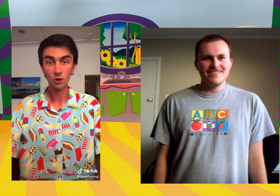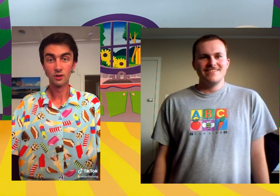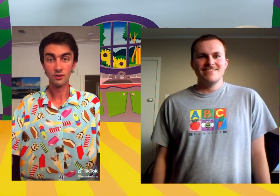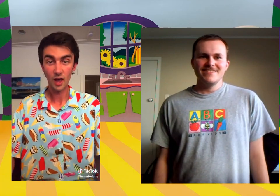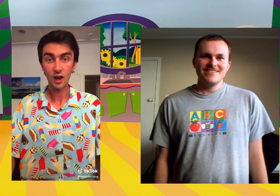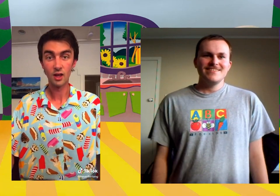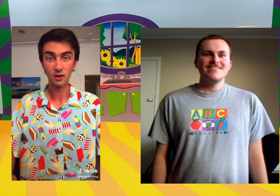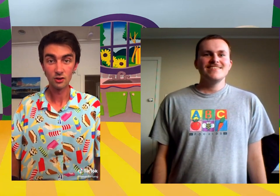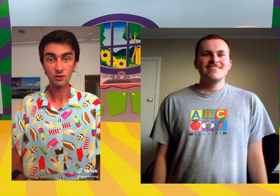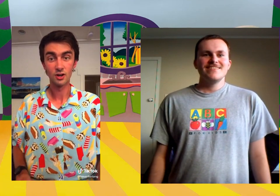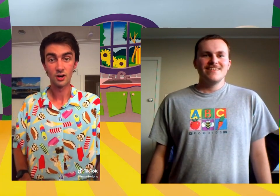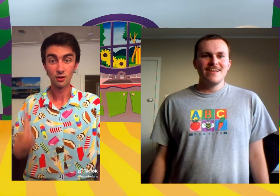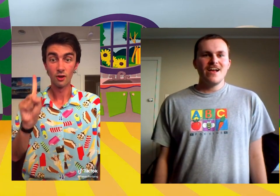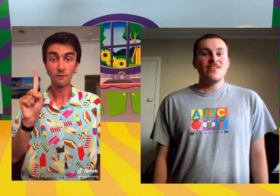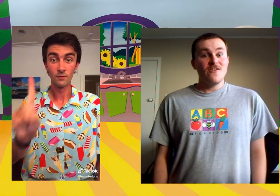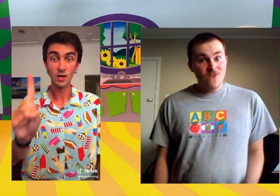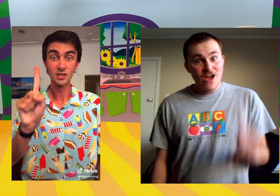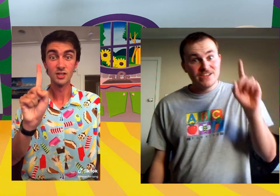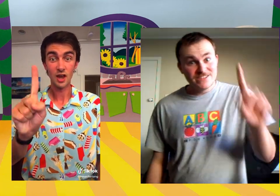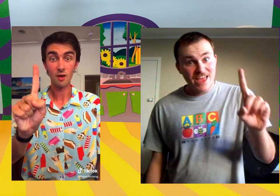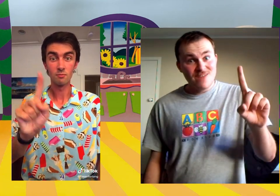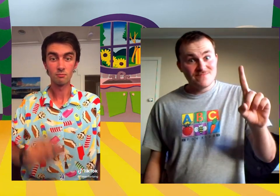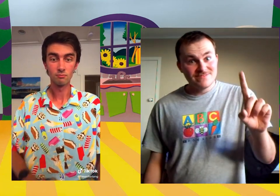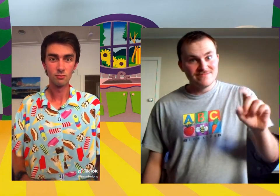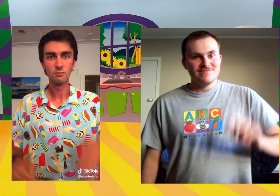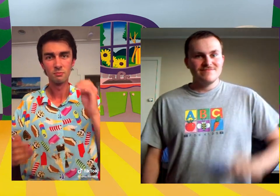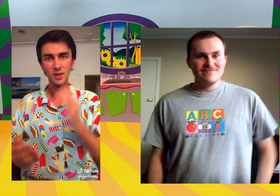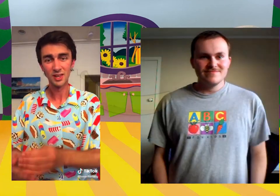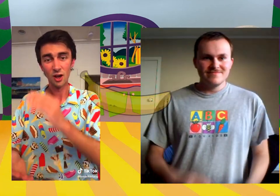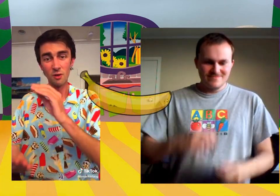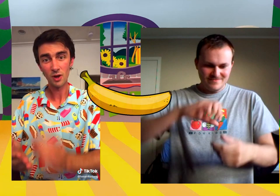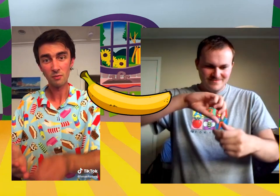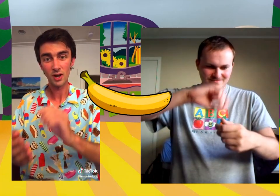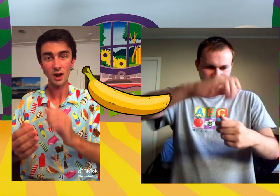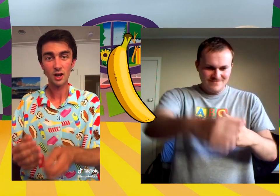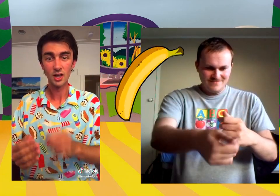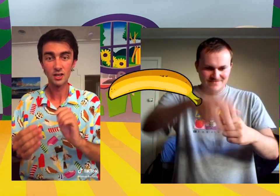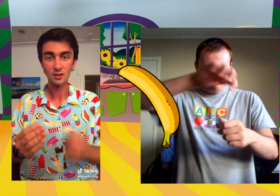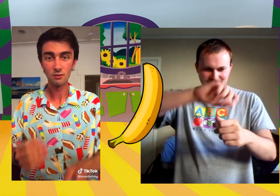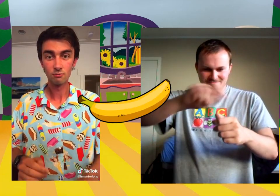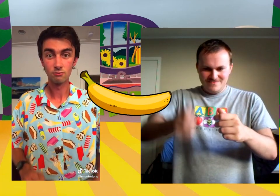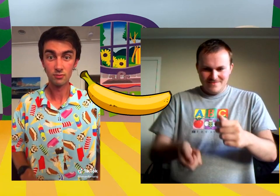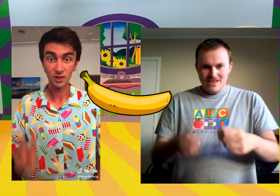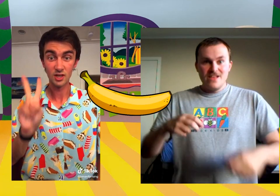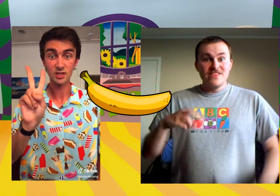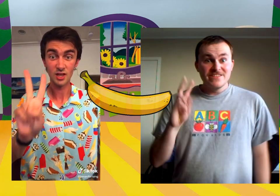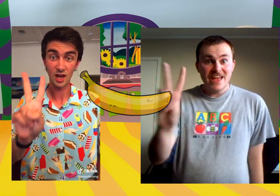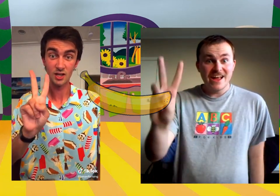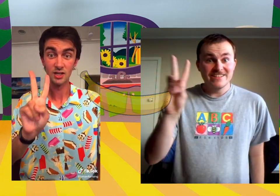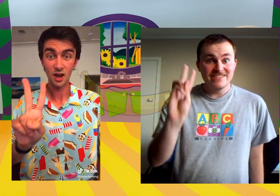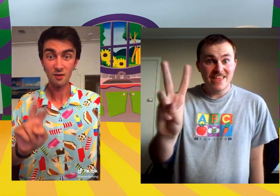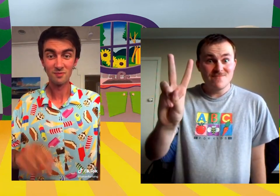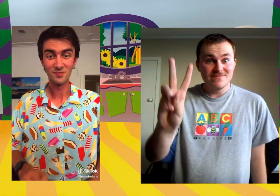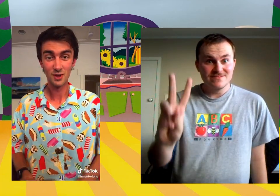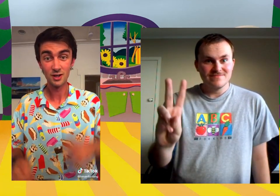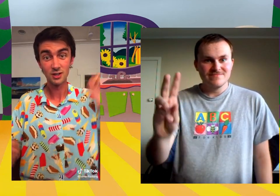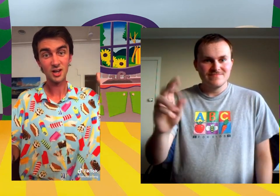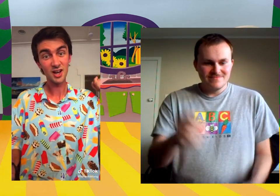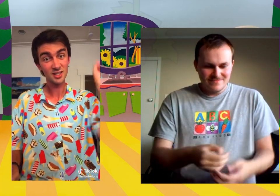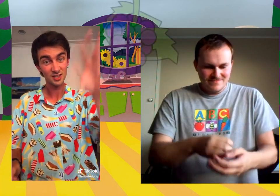a fruit salad treat. The first step, peel your bananas. The second